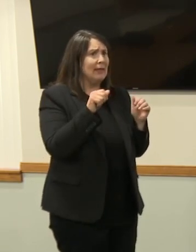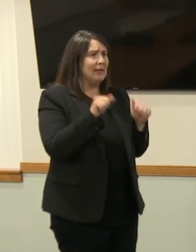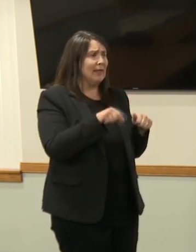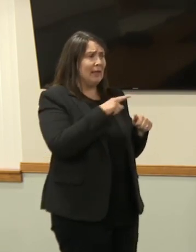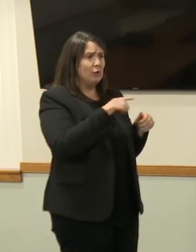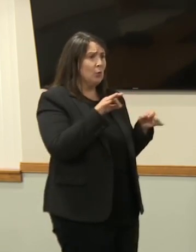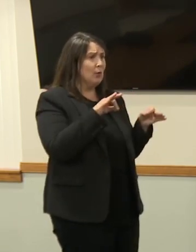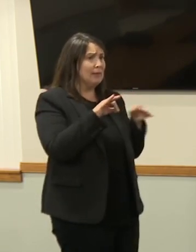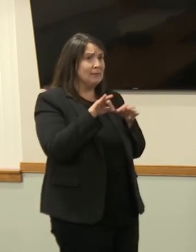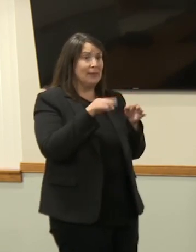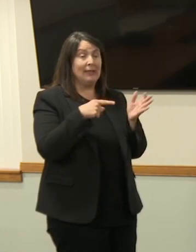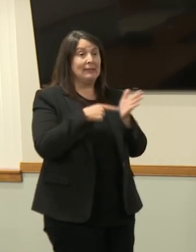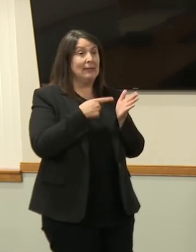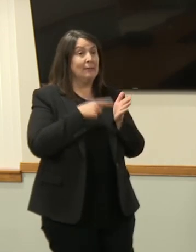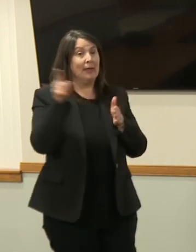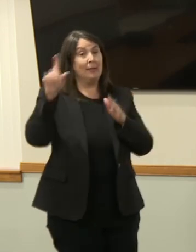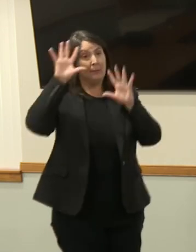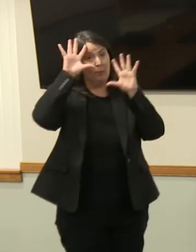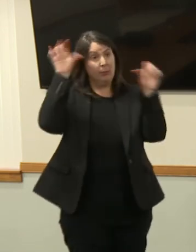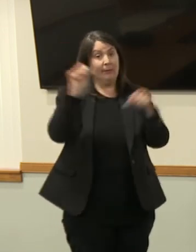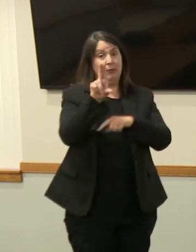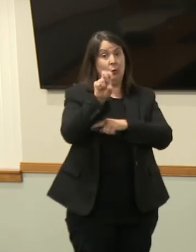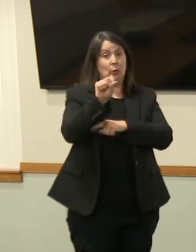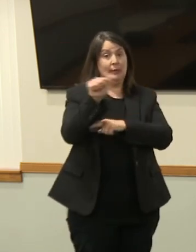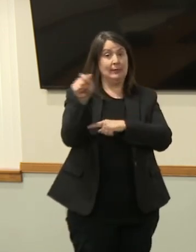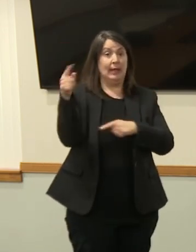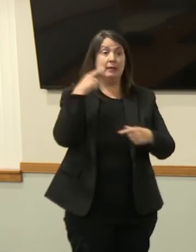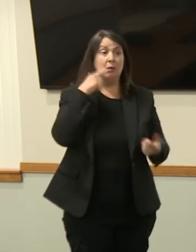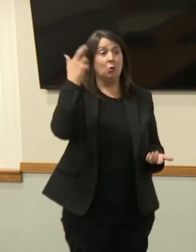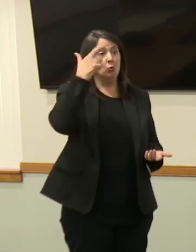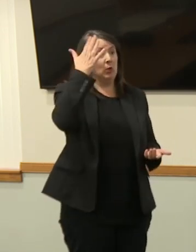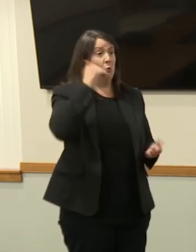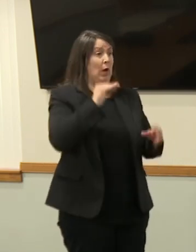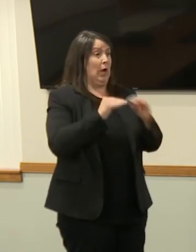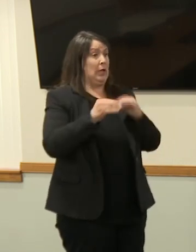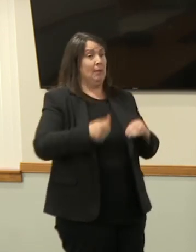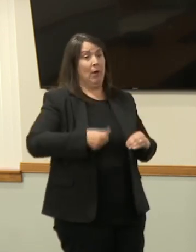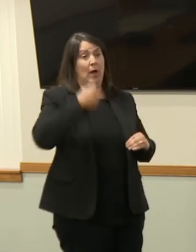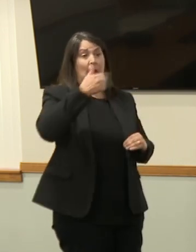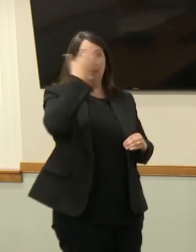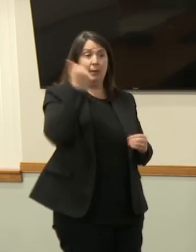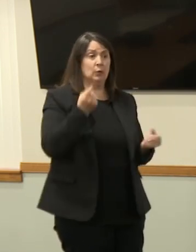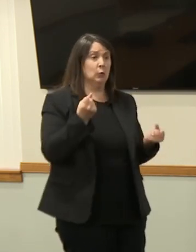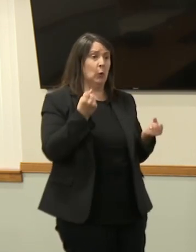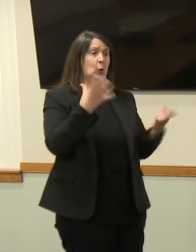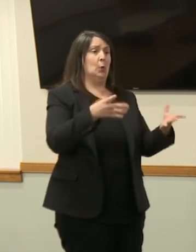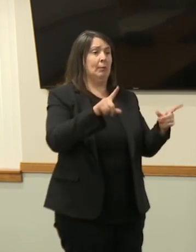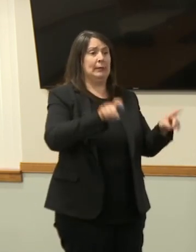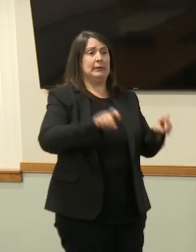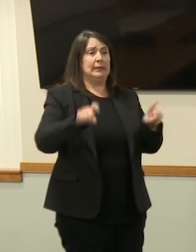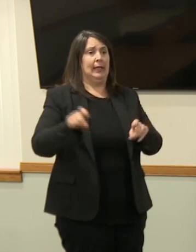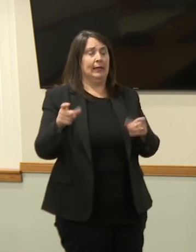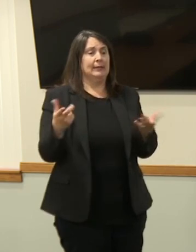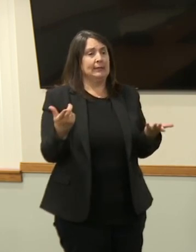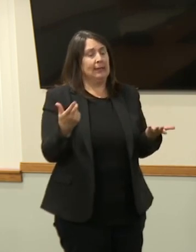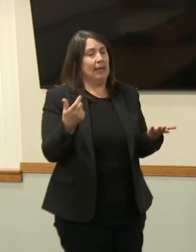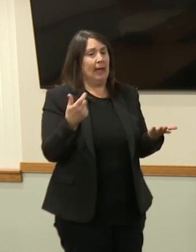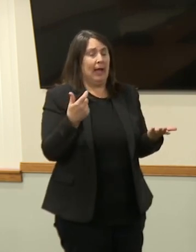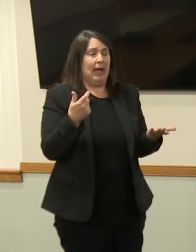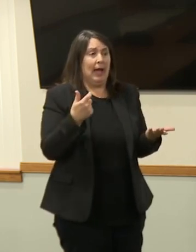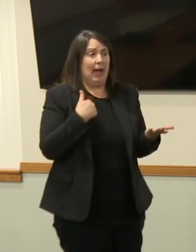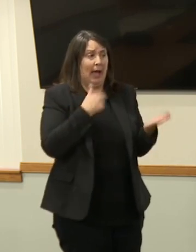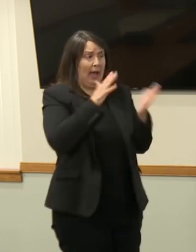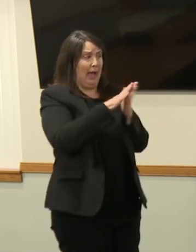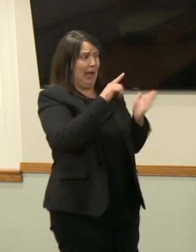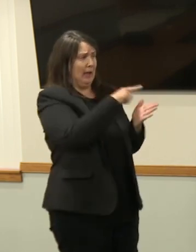the president will often comment, oh, well, the reason why numbers are so high is because we're testing so much. I guess from the medical perspective, talk